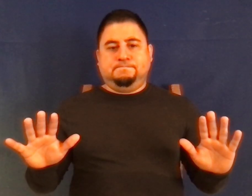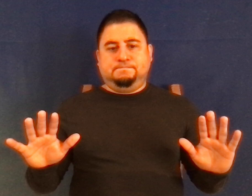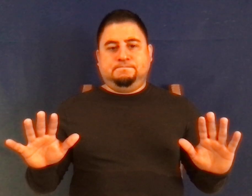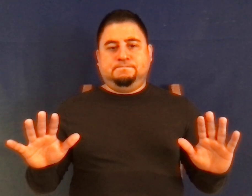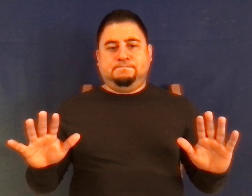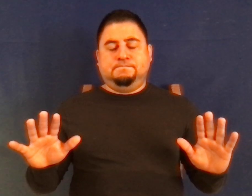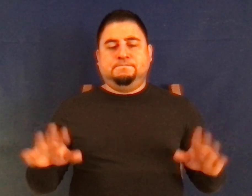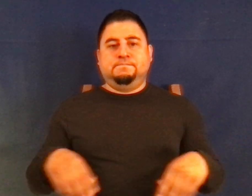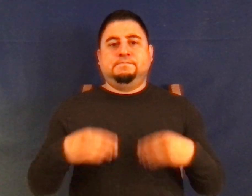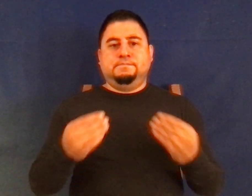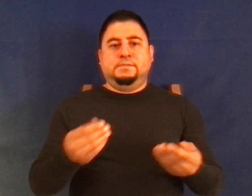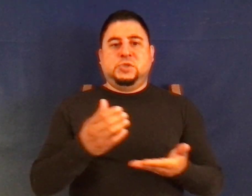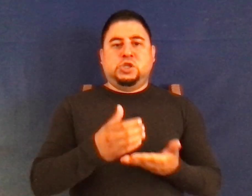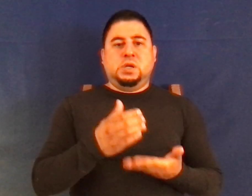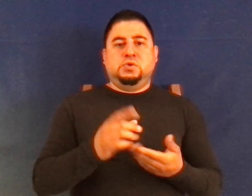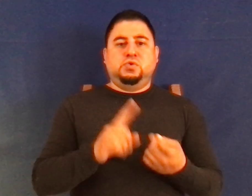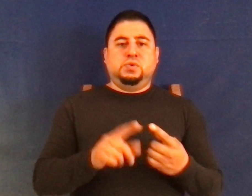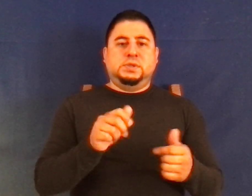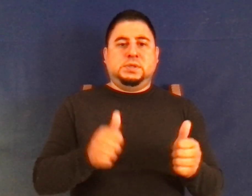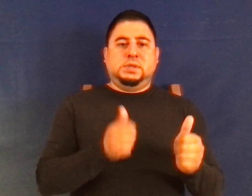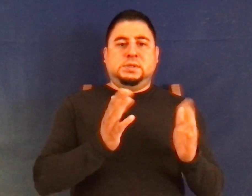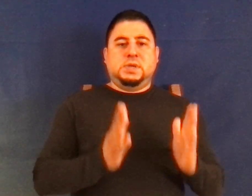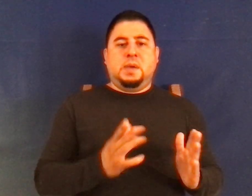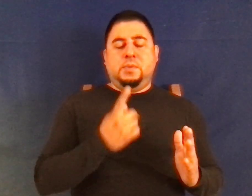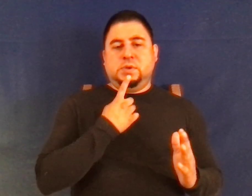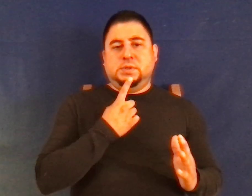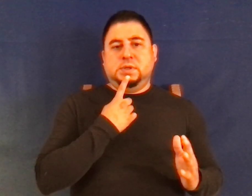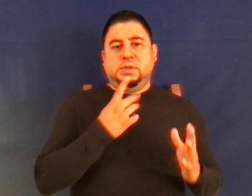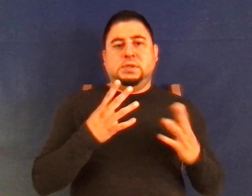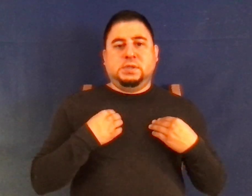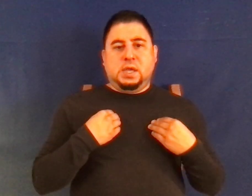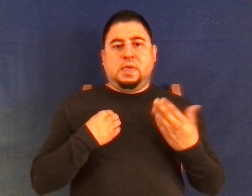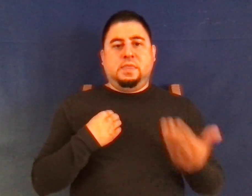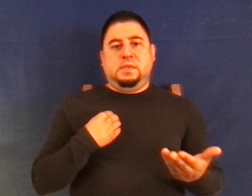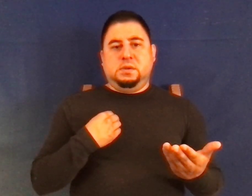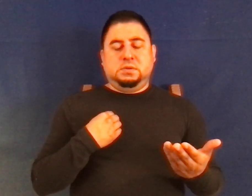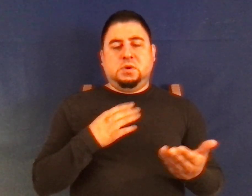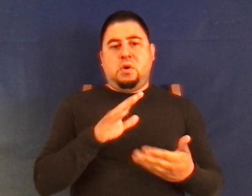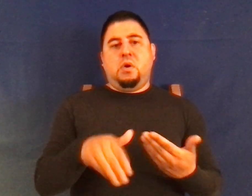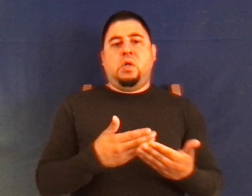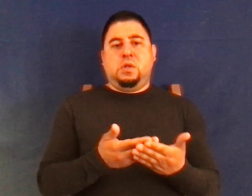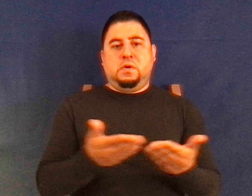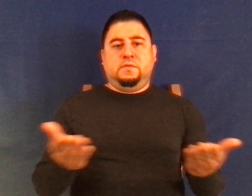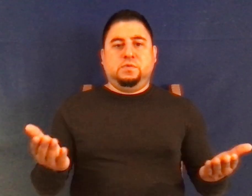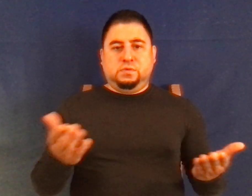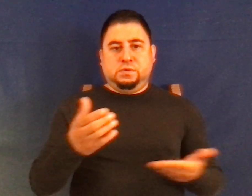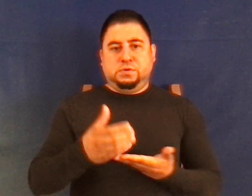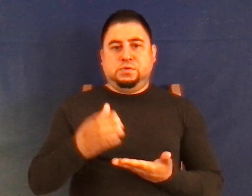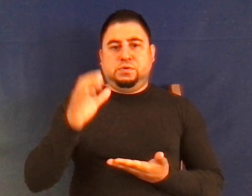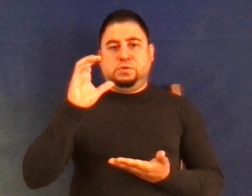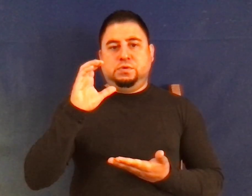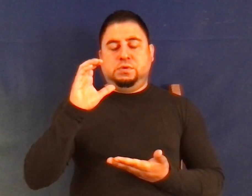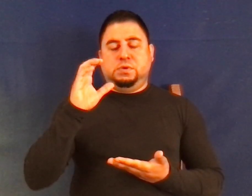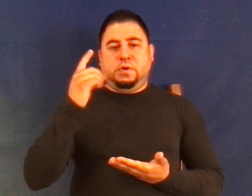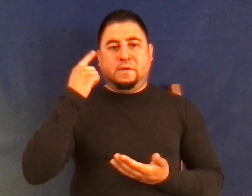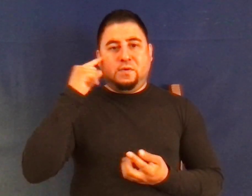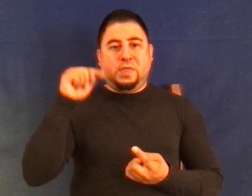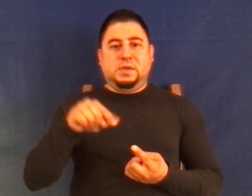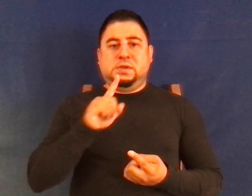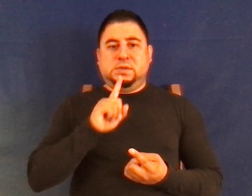He gave the chalice to his disciples, saying, "Take this, all of you, and drink from it, for this is